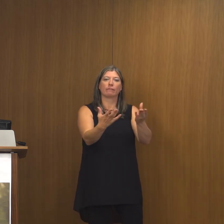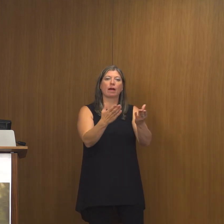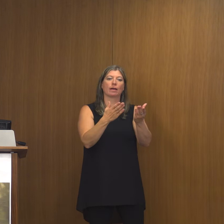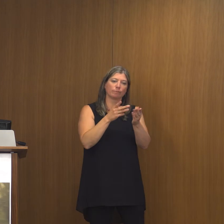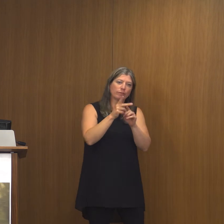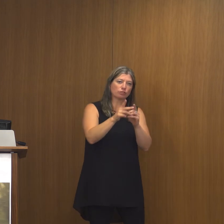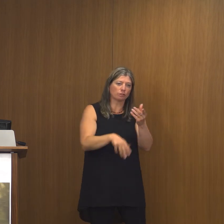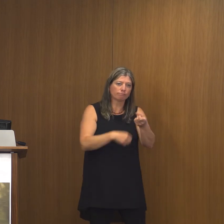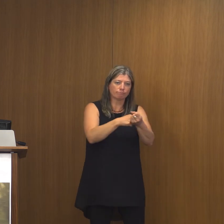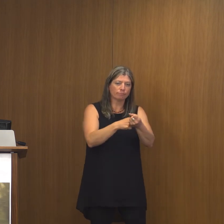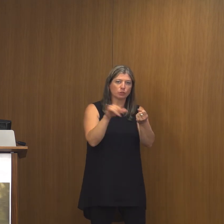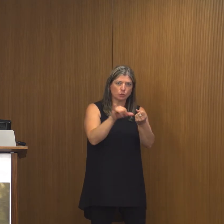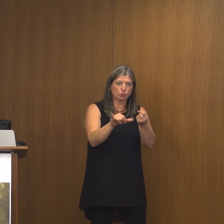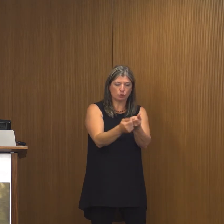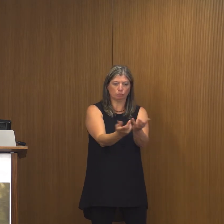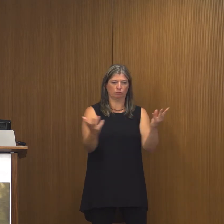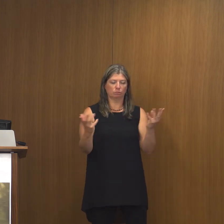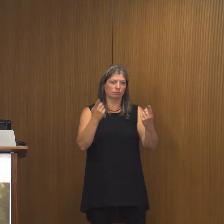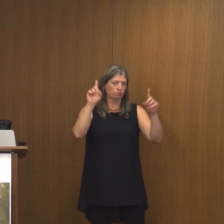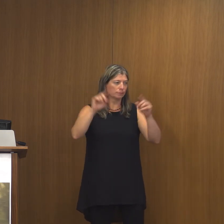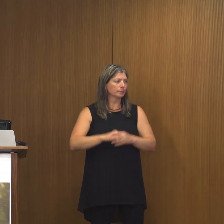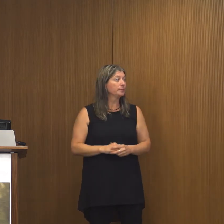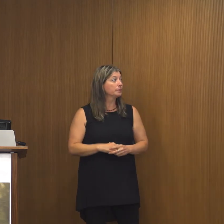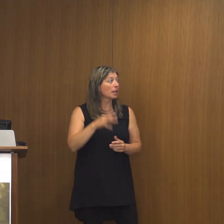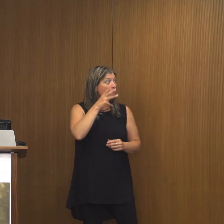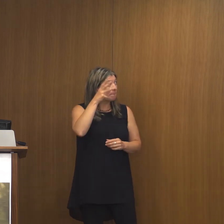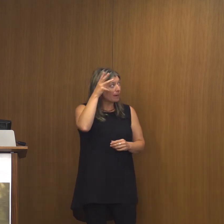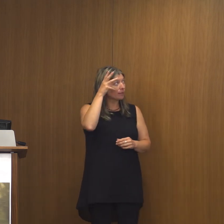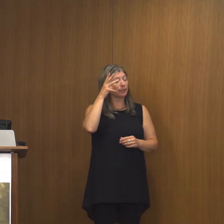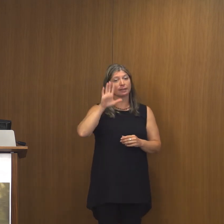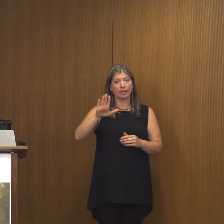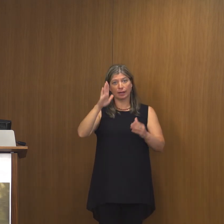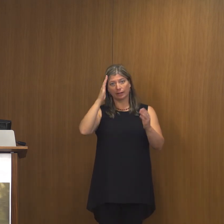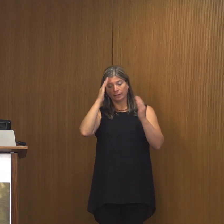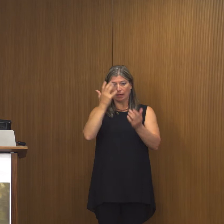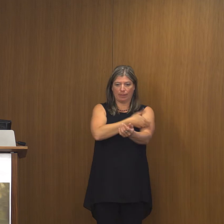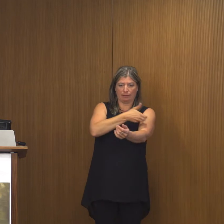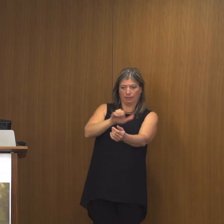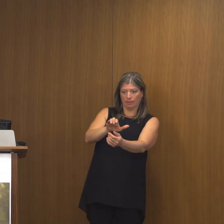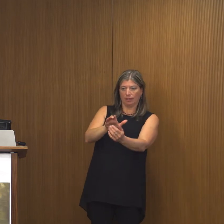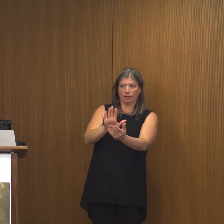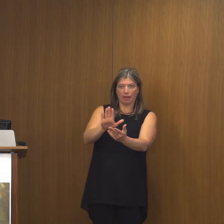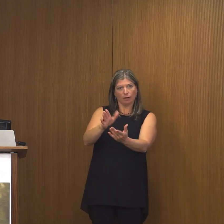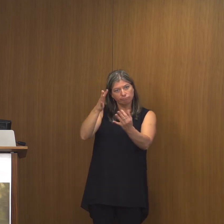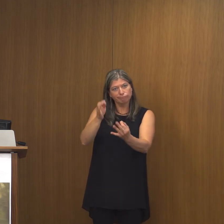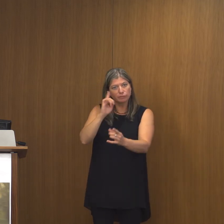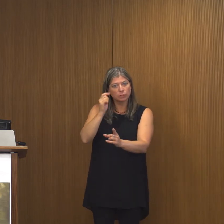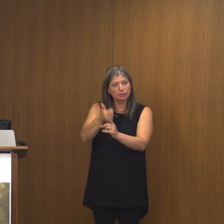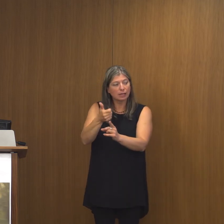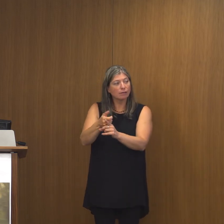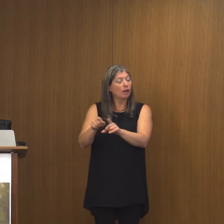In terms of youth parent and parent agency, awareness and engagement were two important elements. And people said